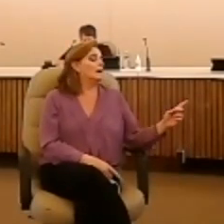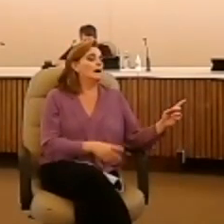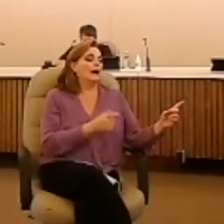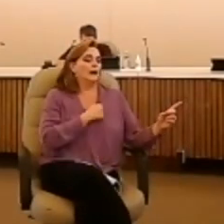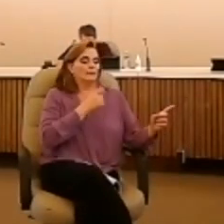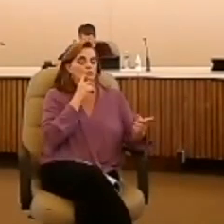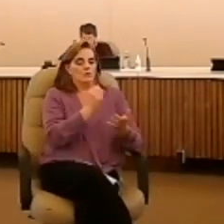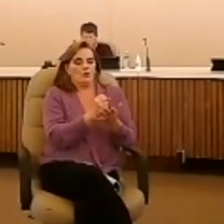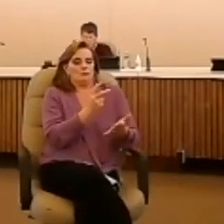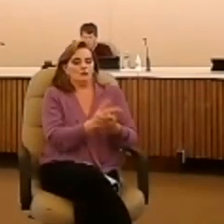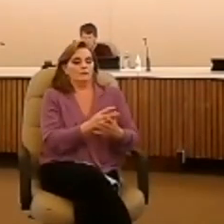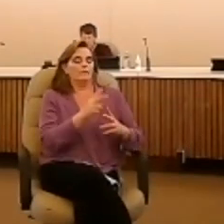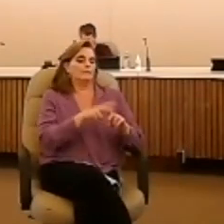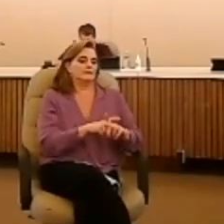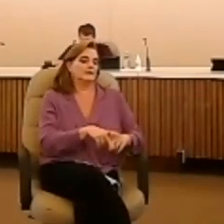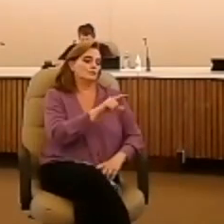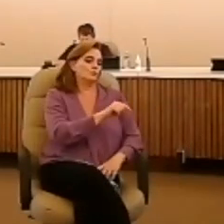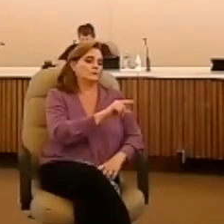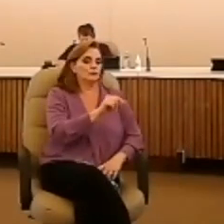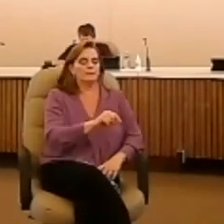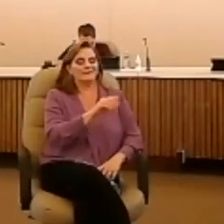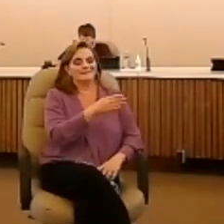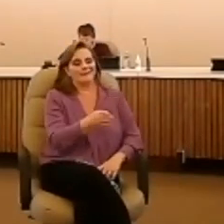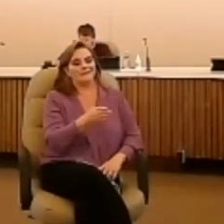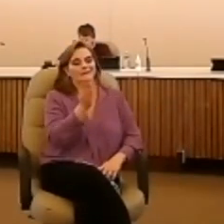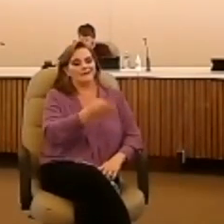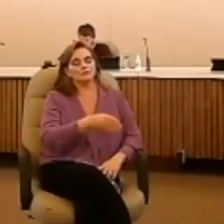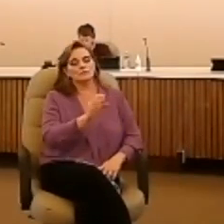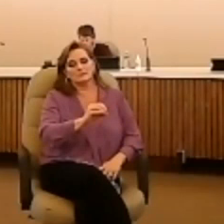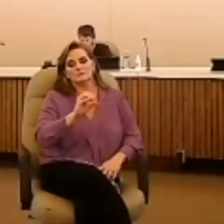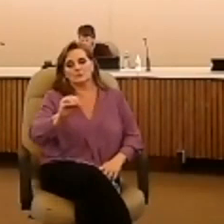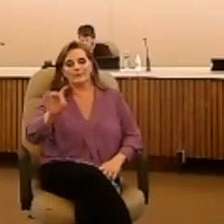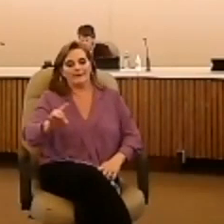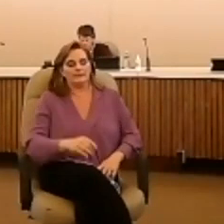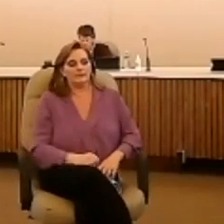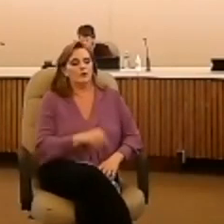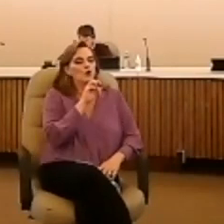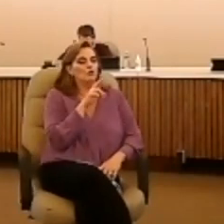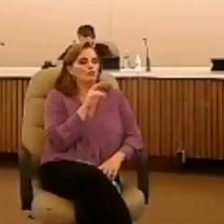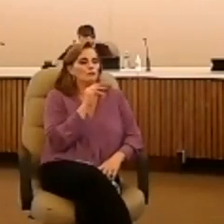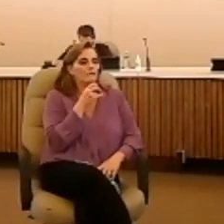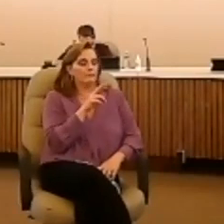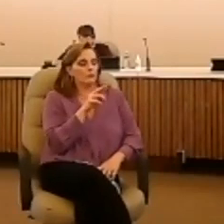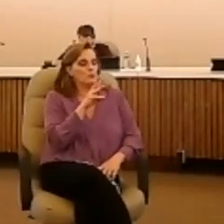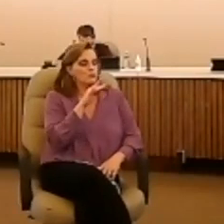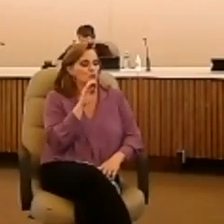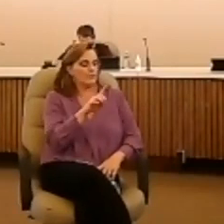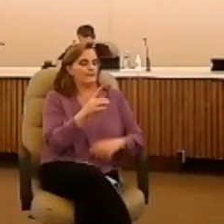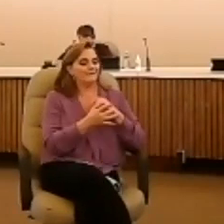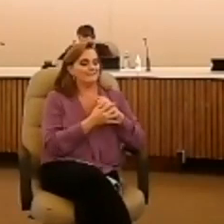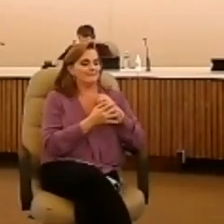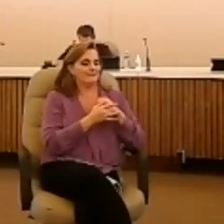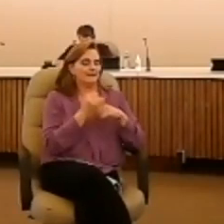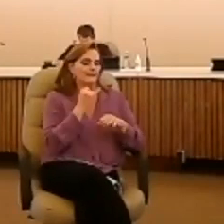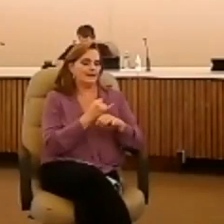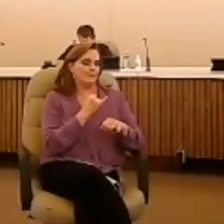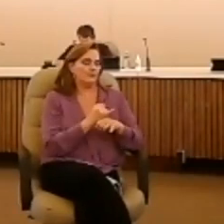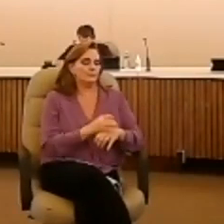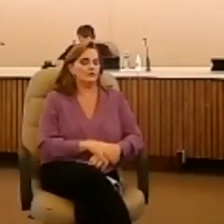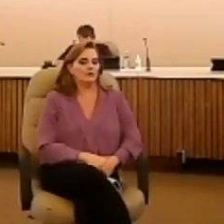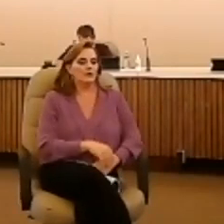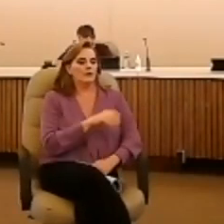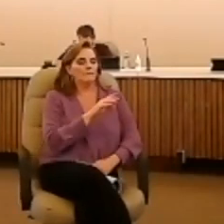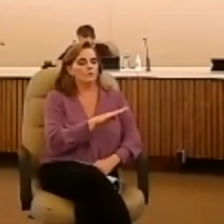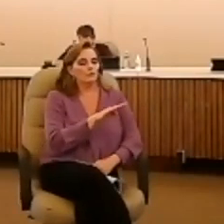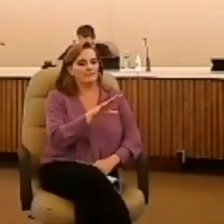approve application 2020-008, the Riverwood Tech Campus LLC, 4545 East